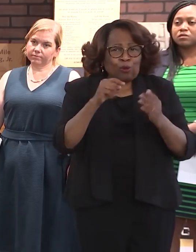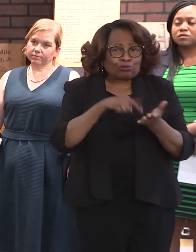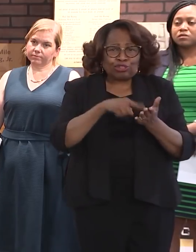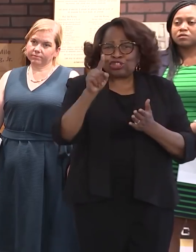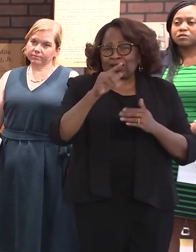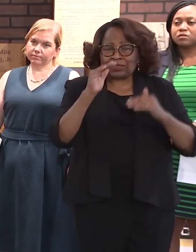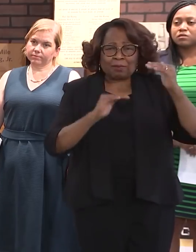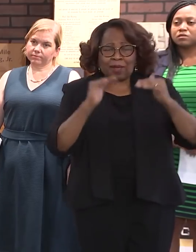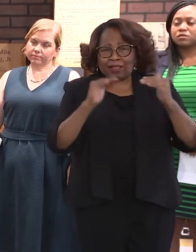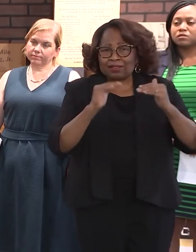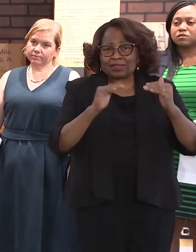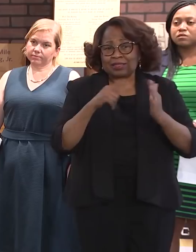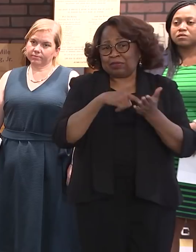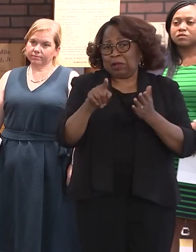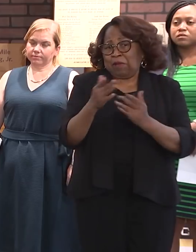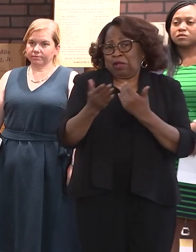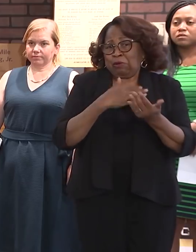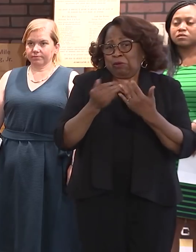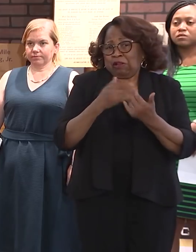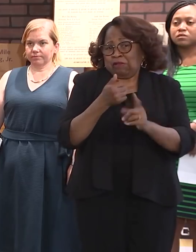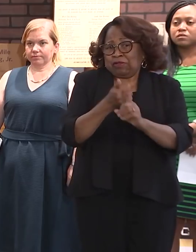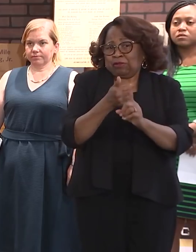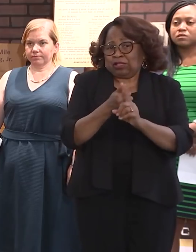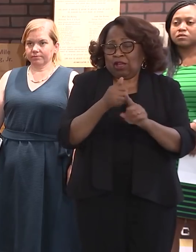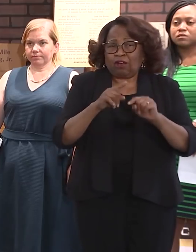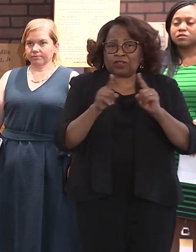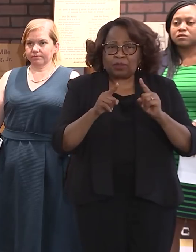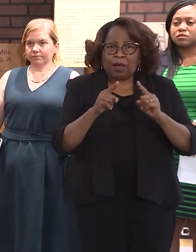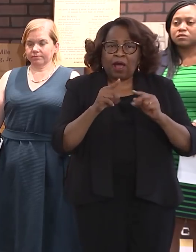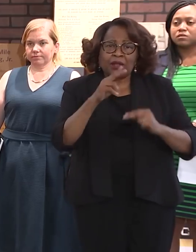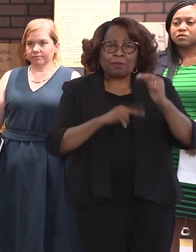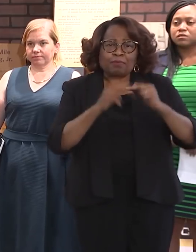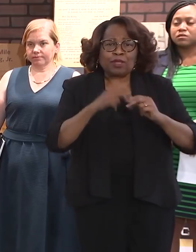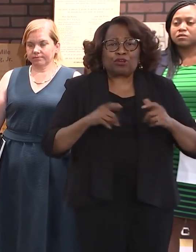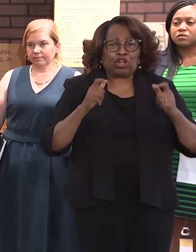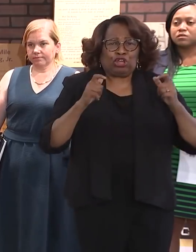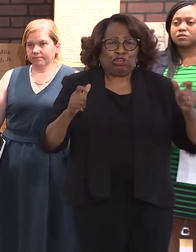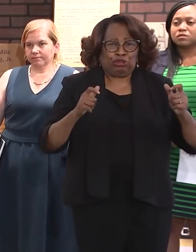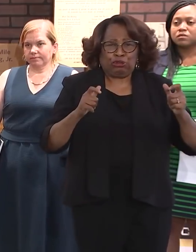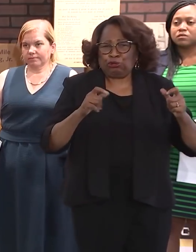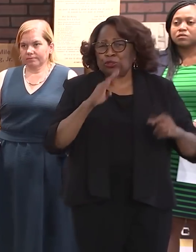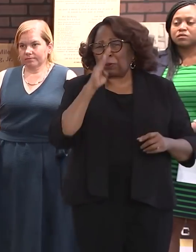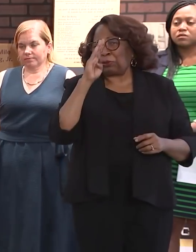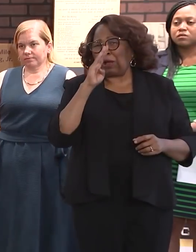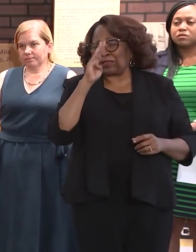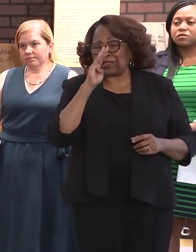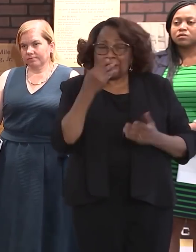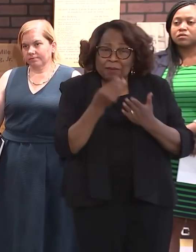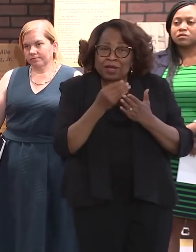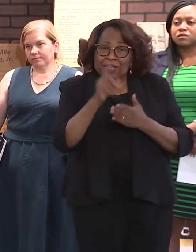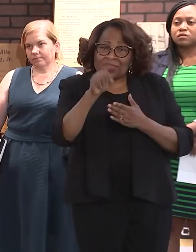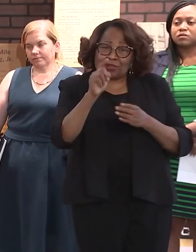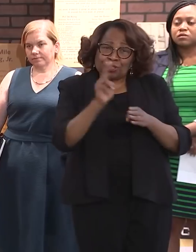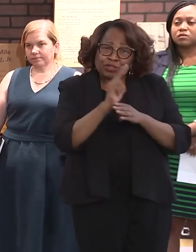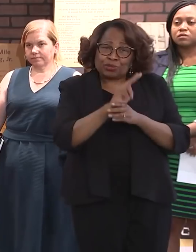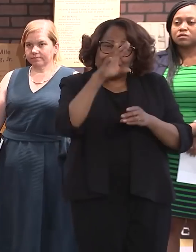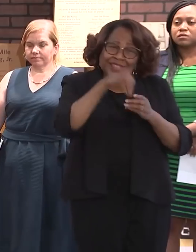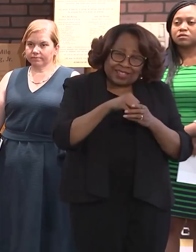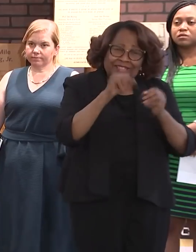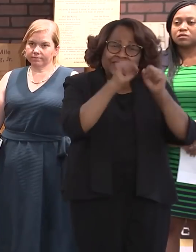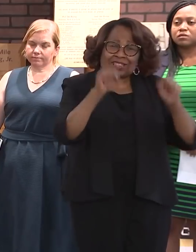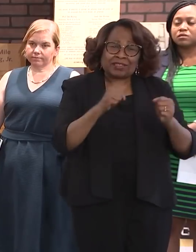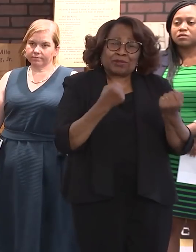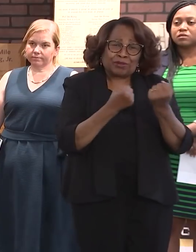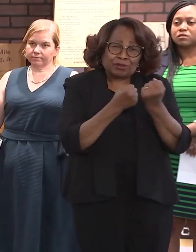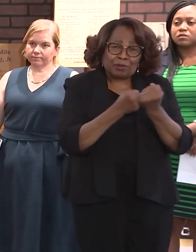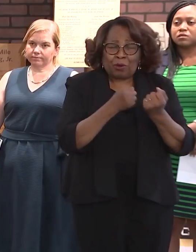build, not only pay themselves whatever they want, but build a huge bureaucracy, dollars that in my view should be pumped back into the system to help support